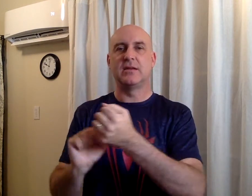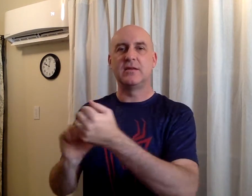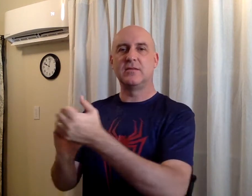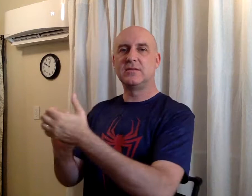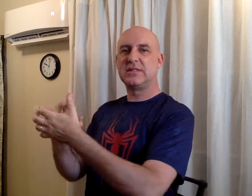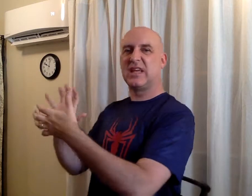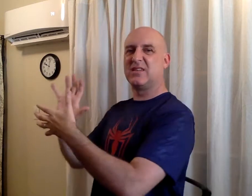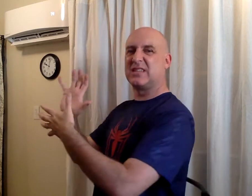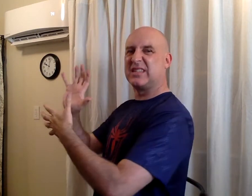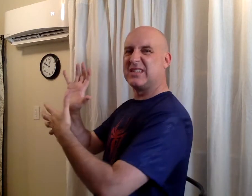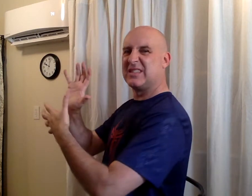The side looks like this.